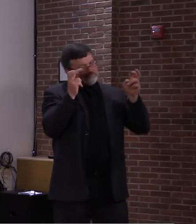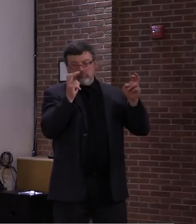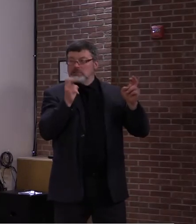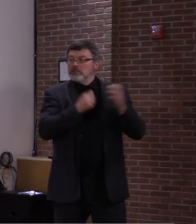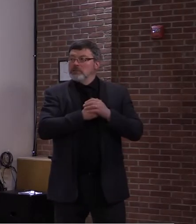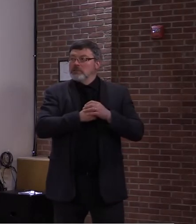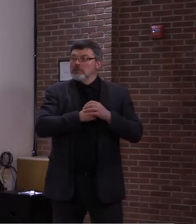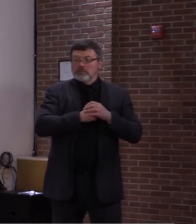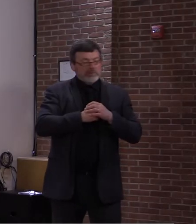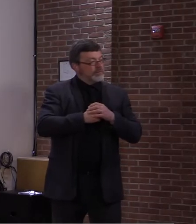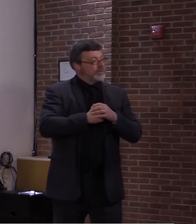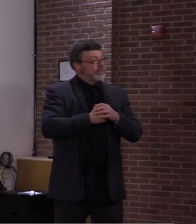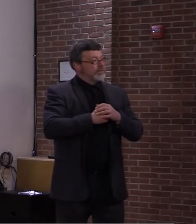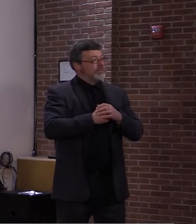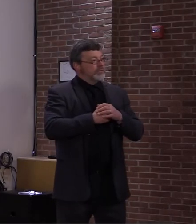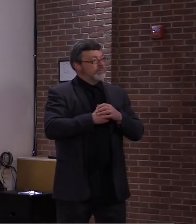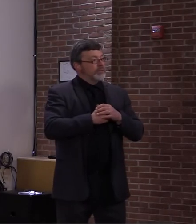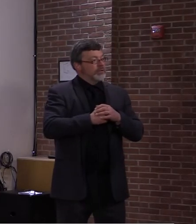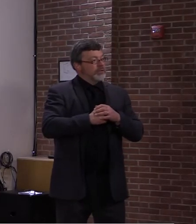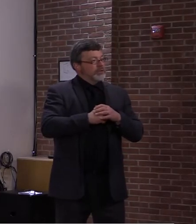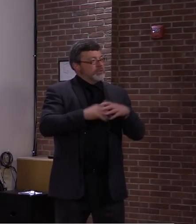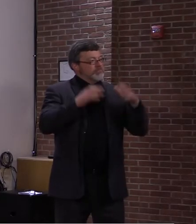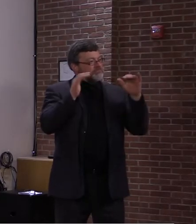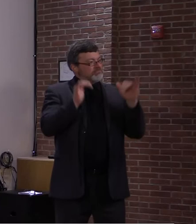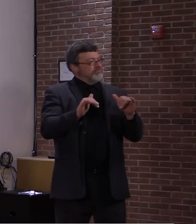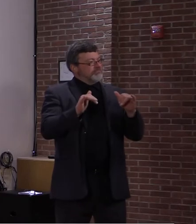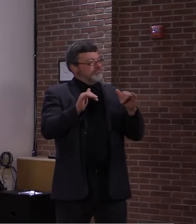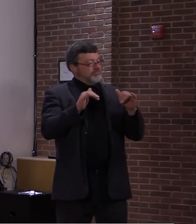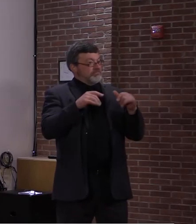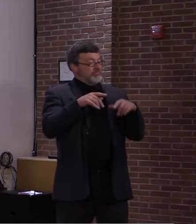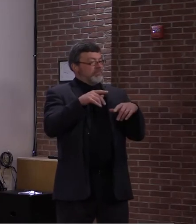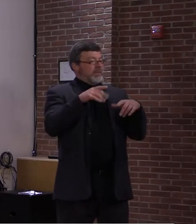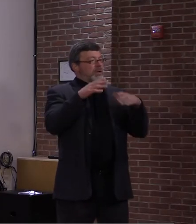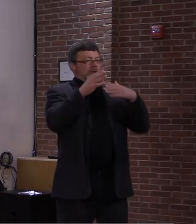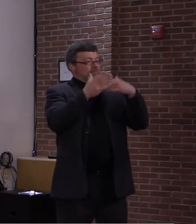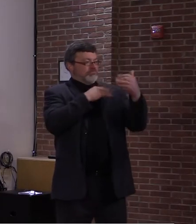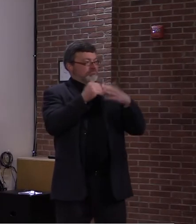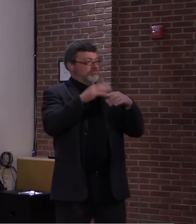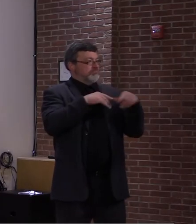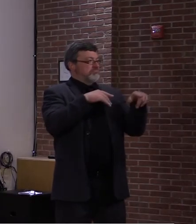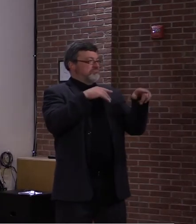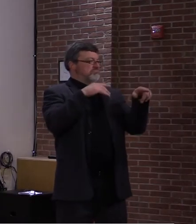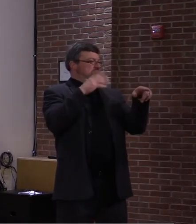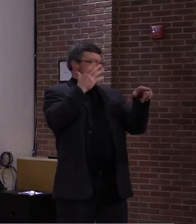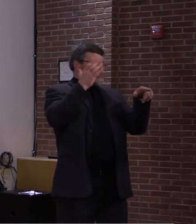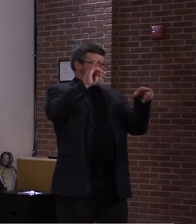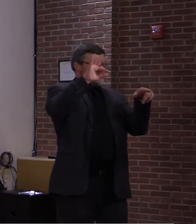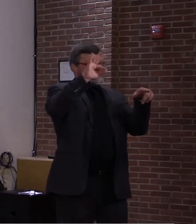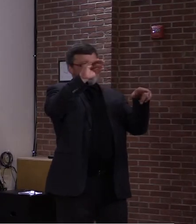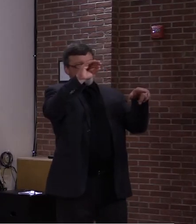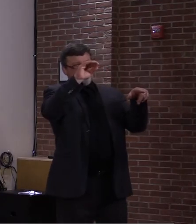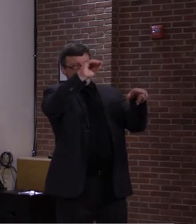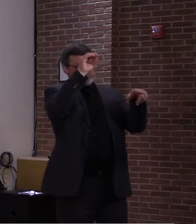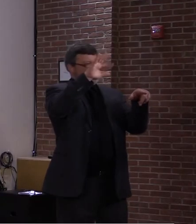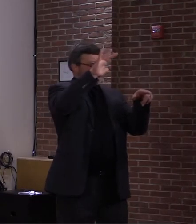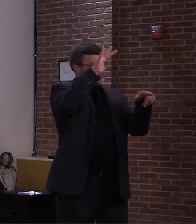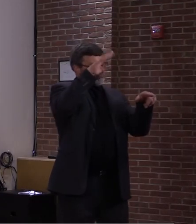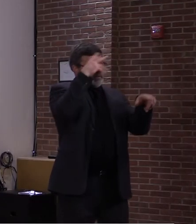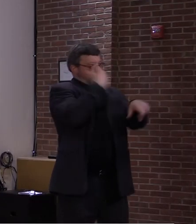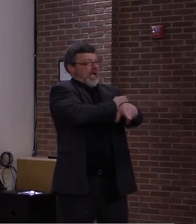So even if a vaccine is 90%+ effective at